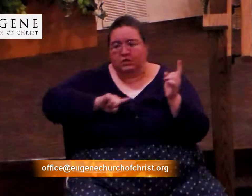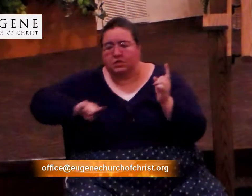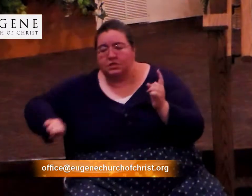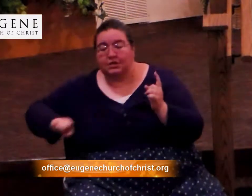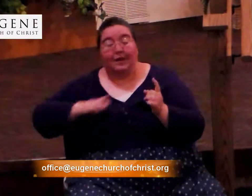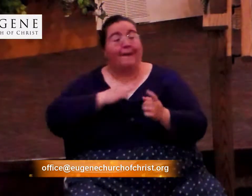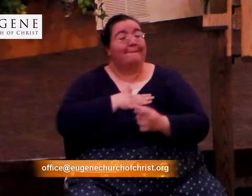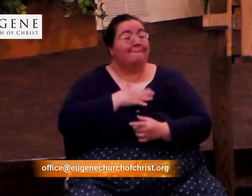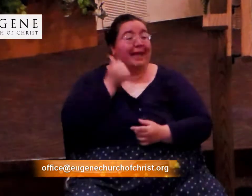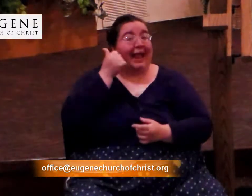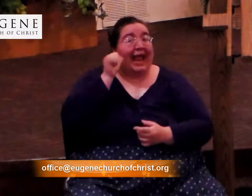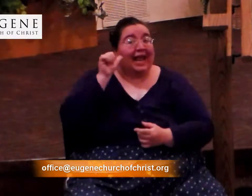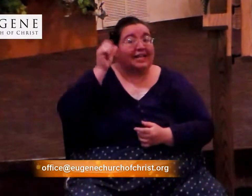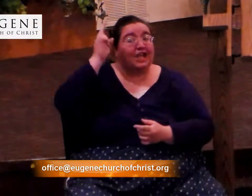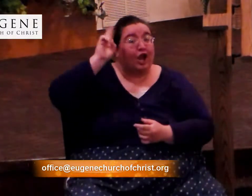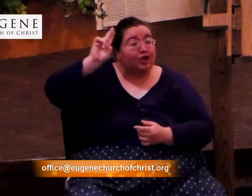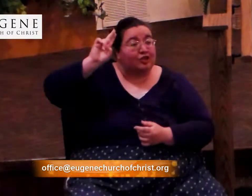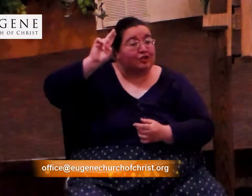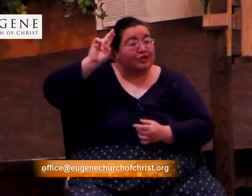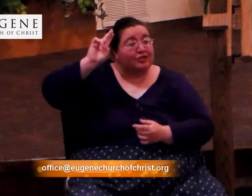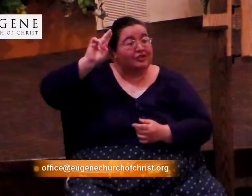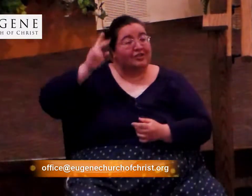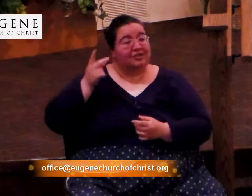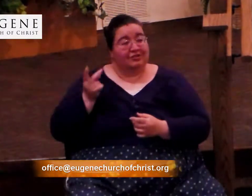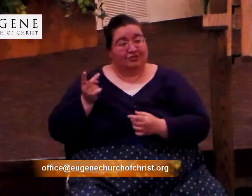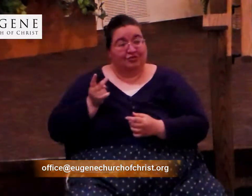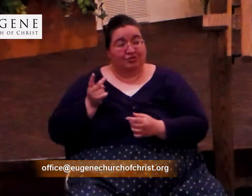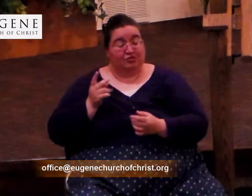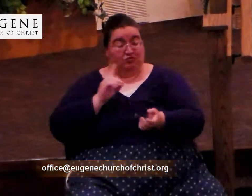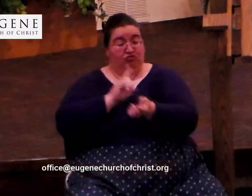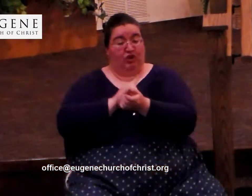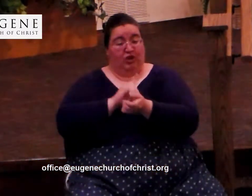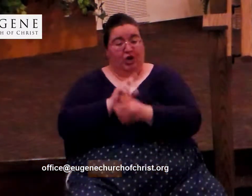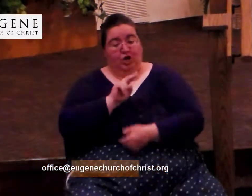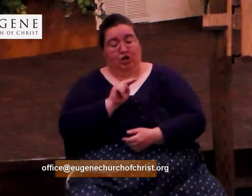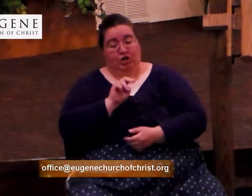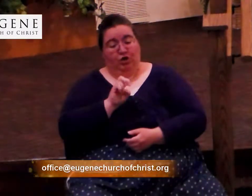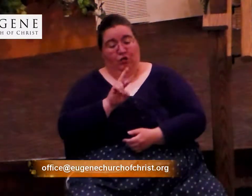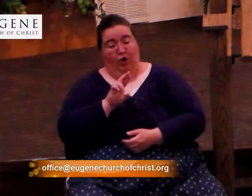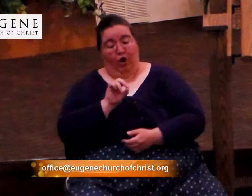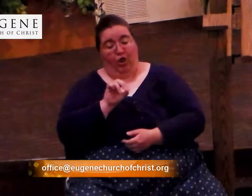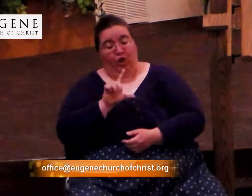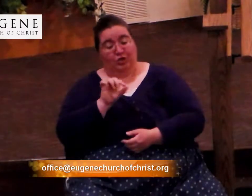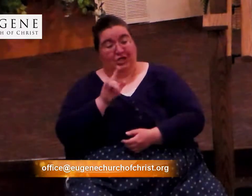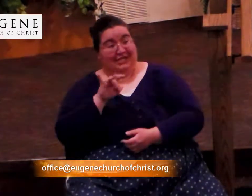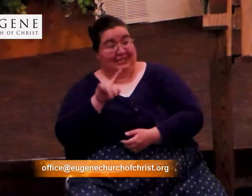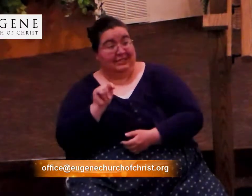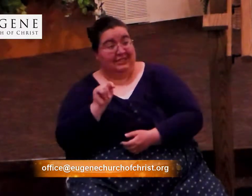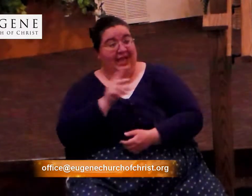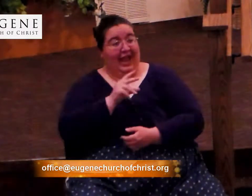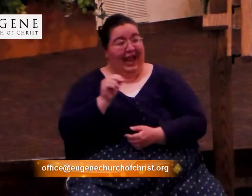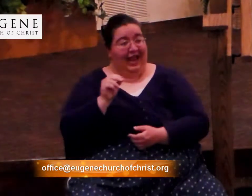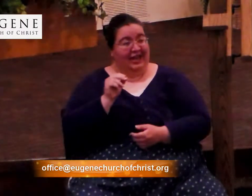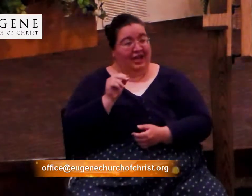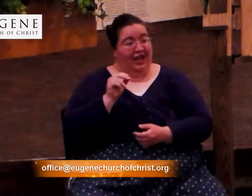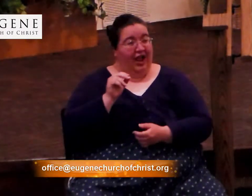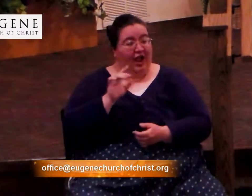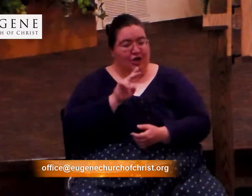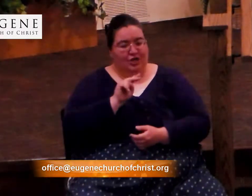there, and were shooed away by a psychologist who said he was a doctor, and we laughed about that for years and years. And